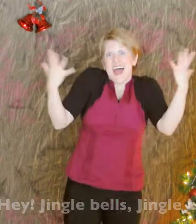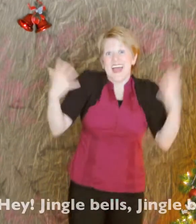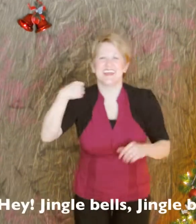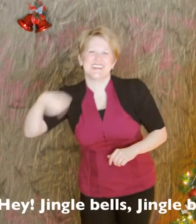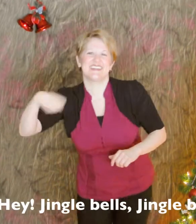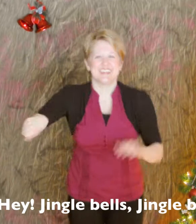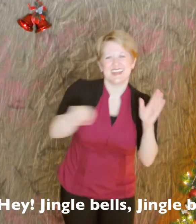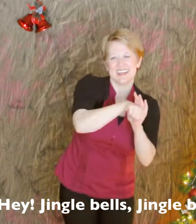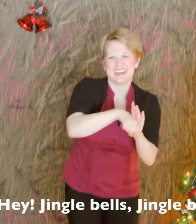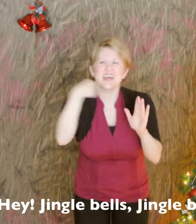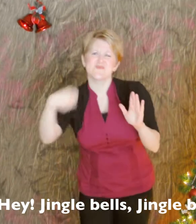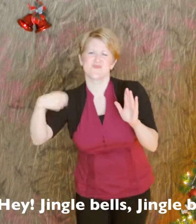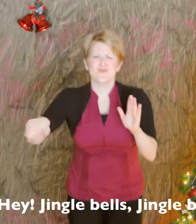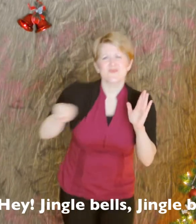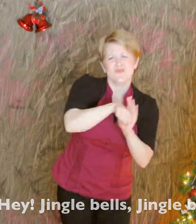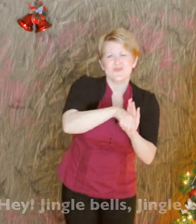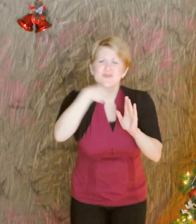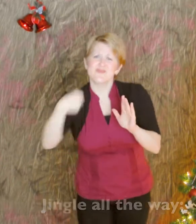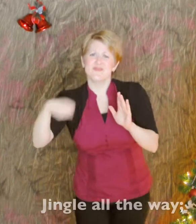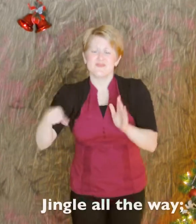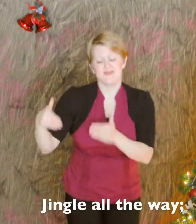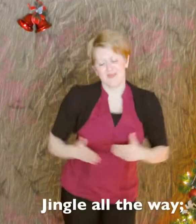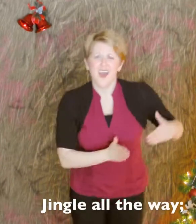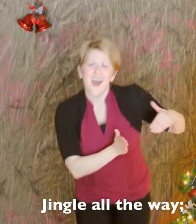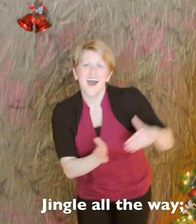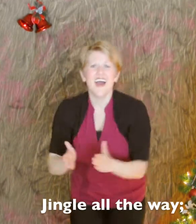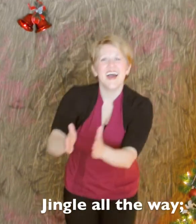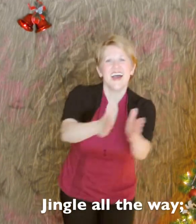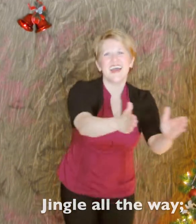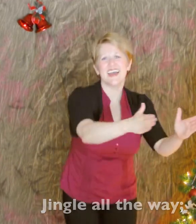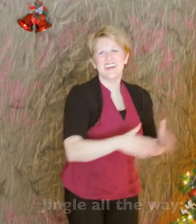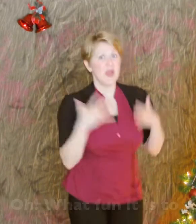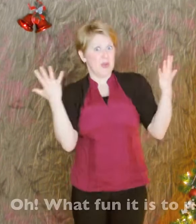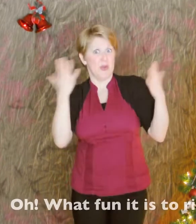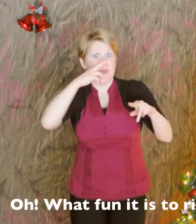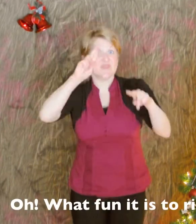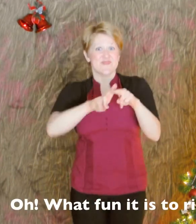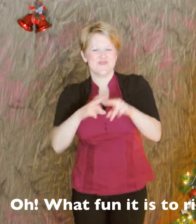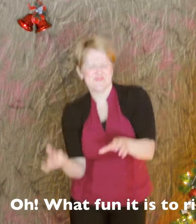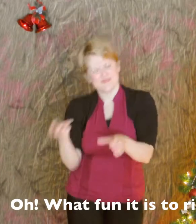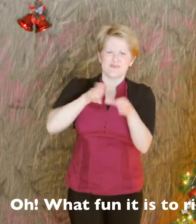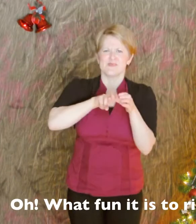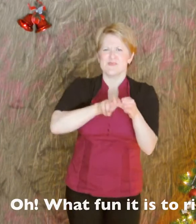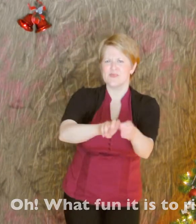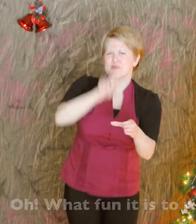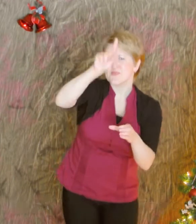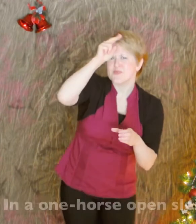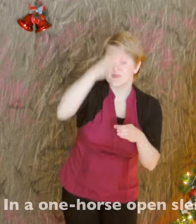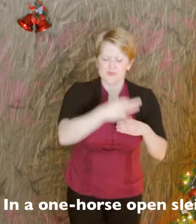Jingle bells, jingle bells, jingle all the way Oh, what fun it is to ride in a one